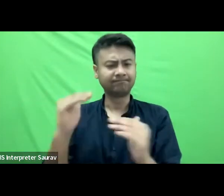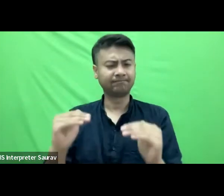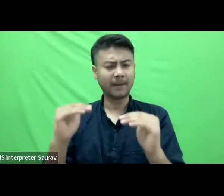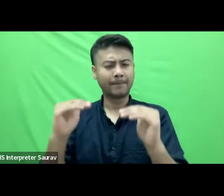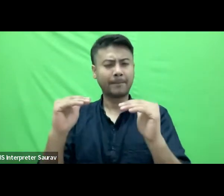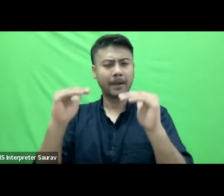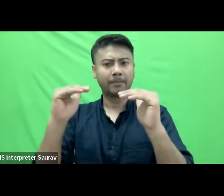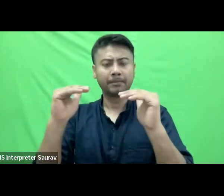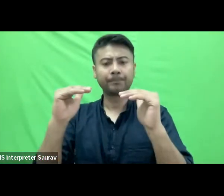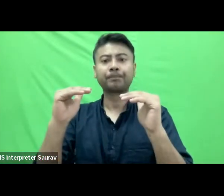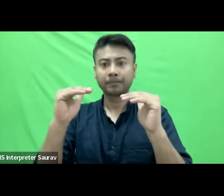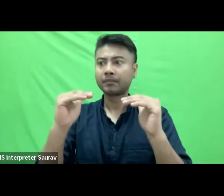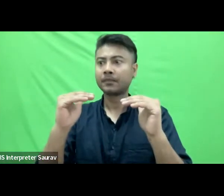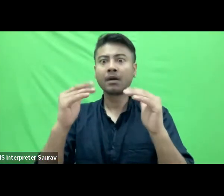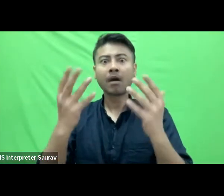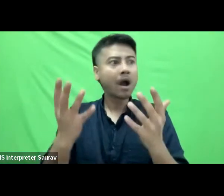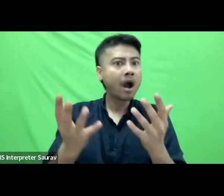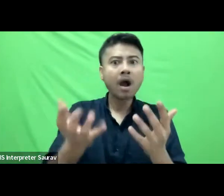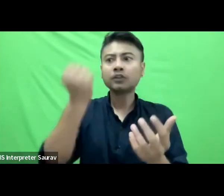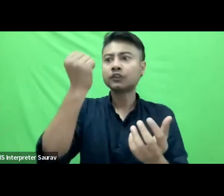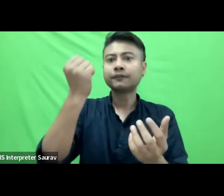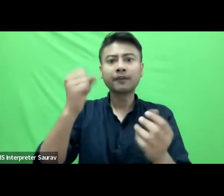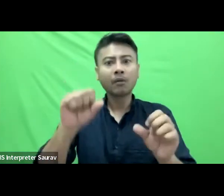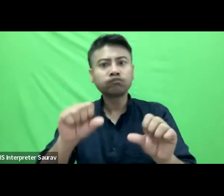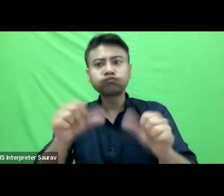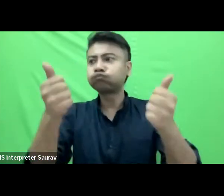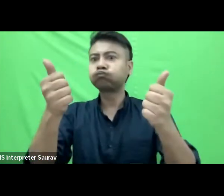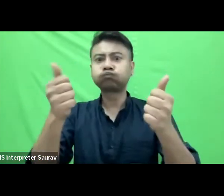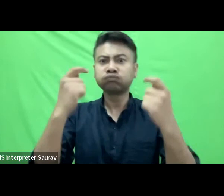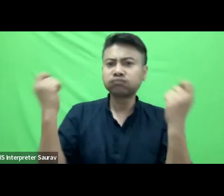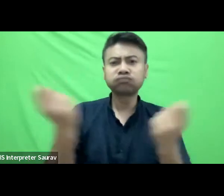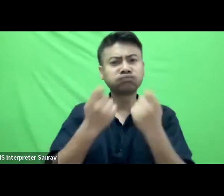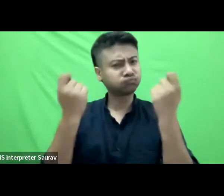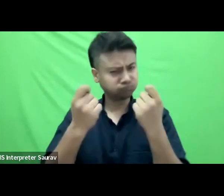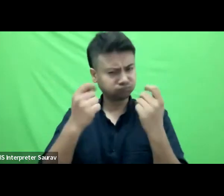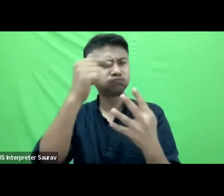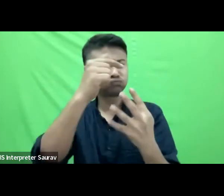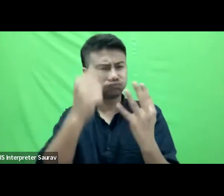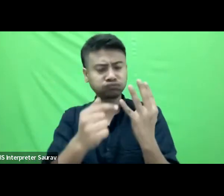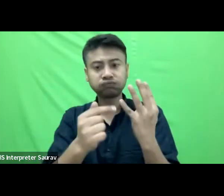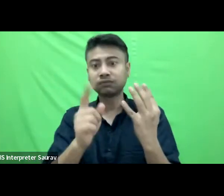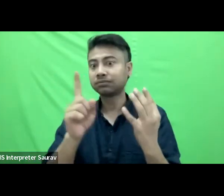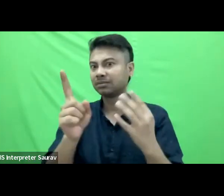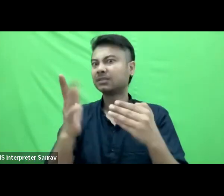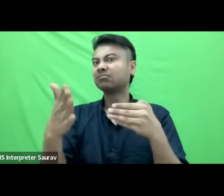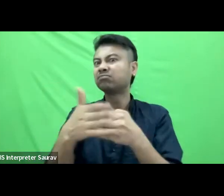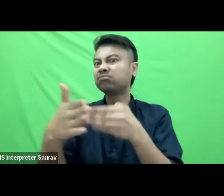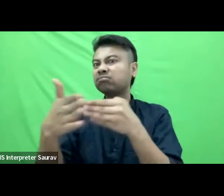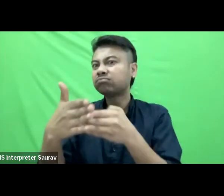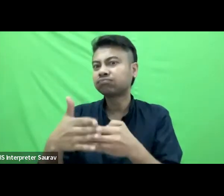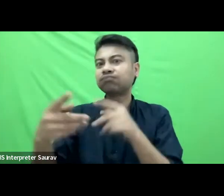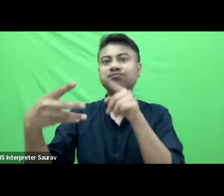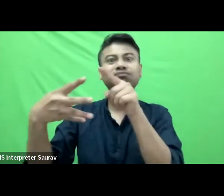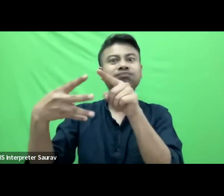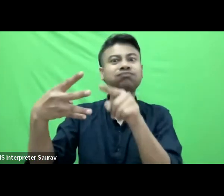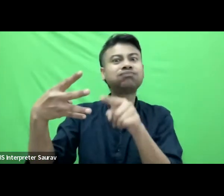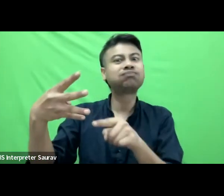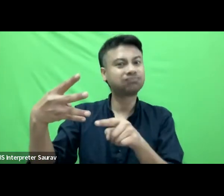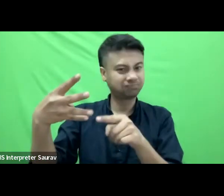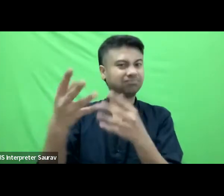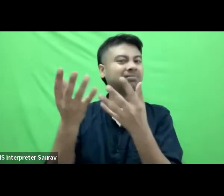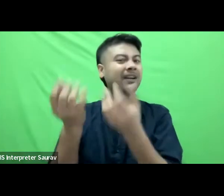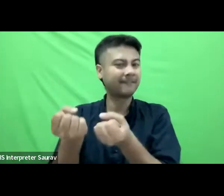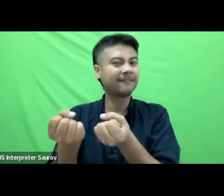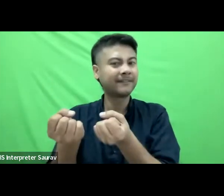so many challenges, so much more work that needs to be done as well. We felt that it's very important to examine the critical role